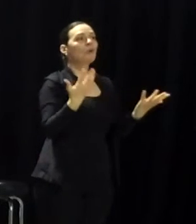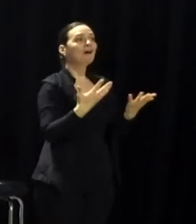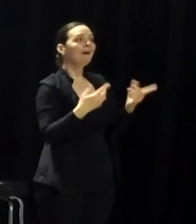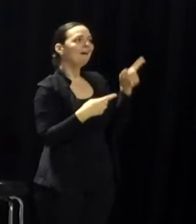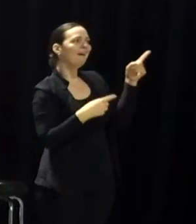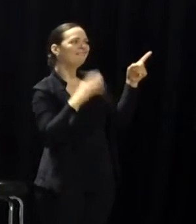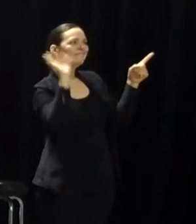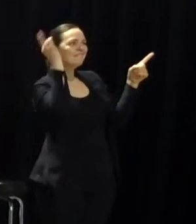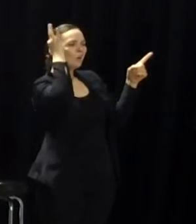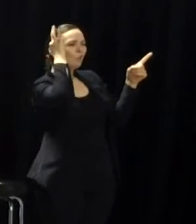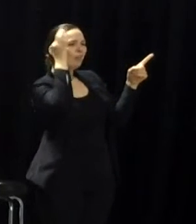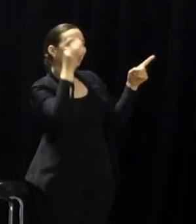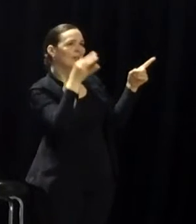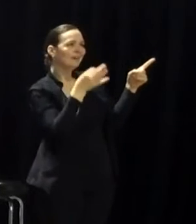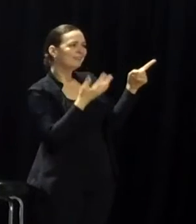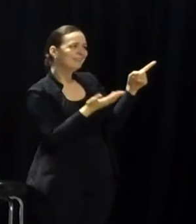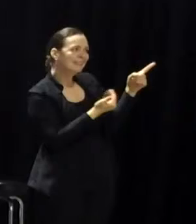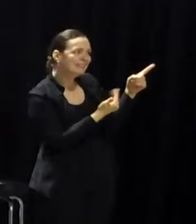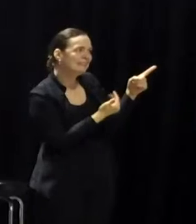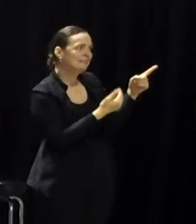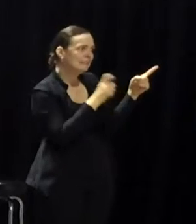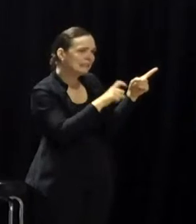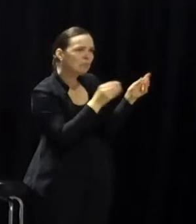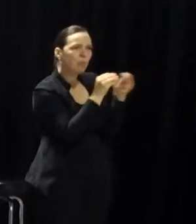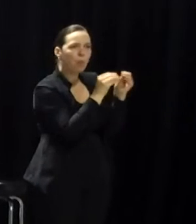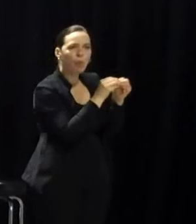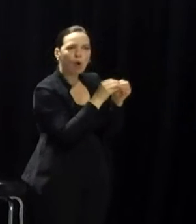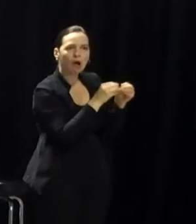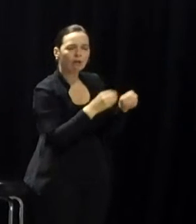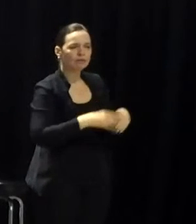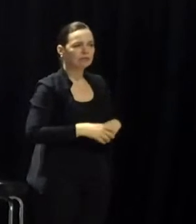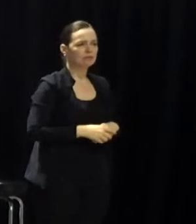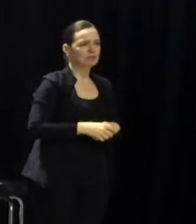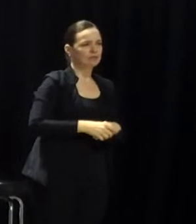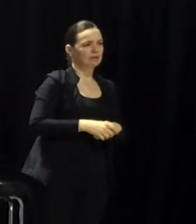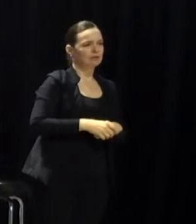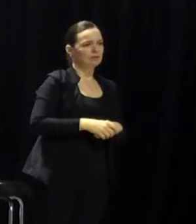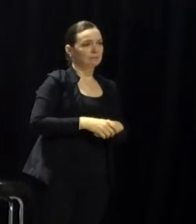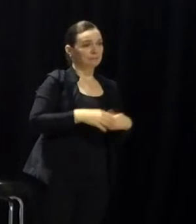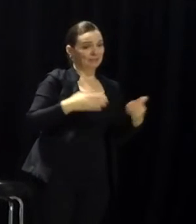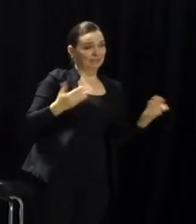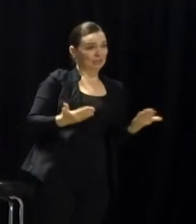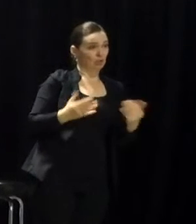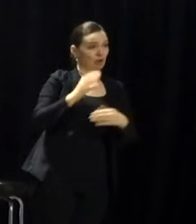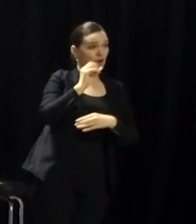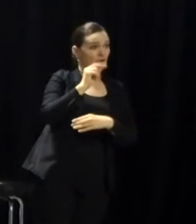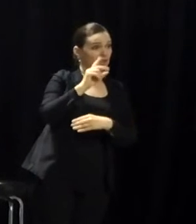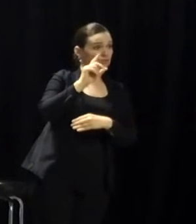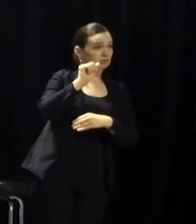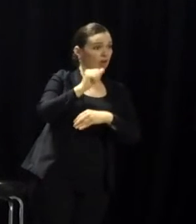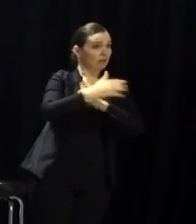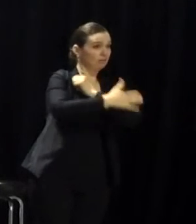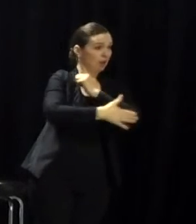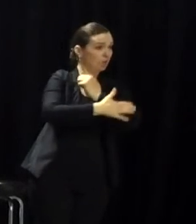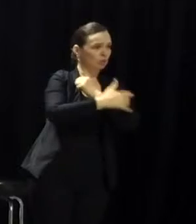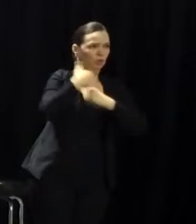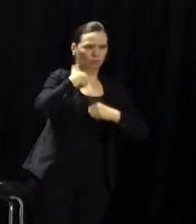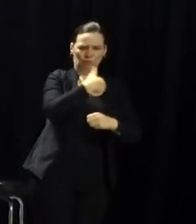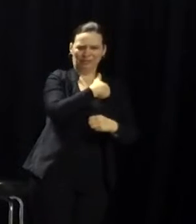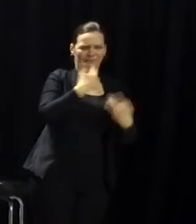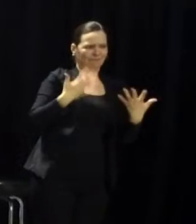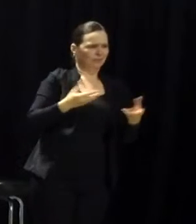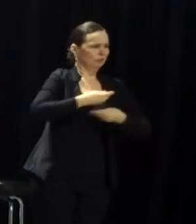to do the vaccinations if they give us the vaccine for the remaining facilities. So I know that is something